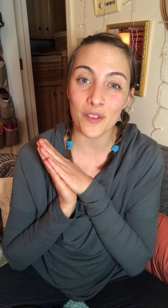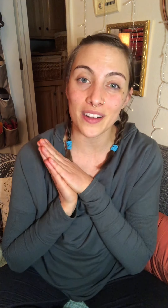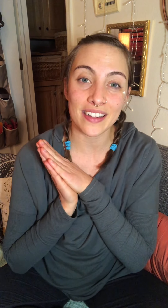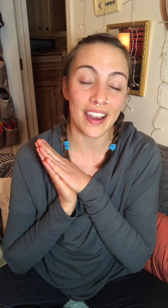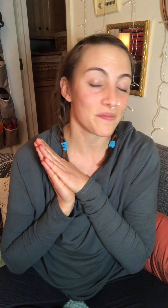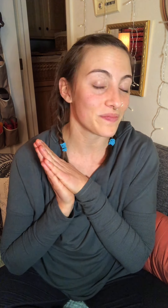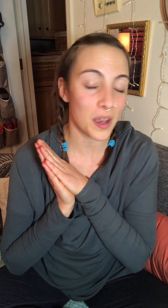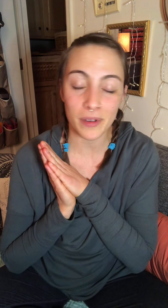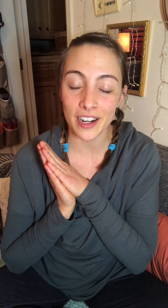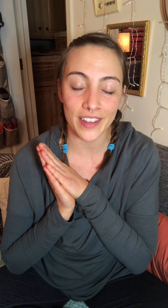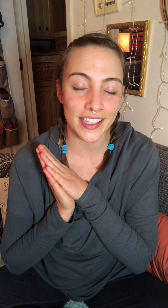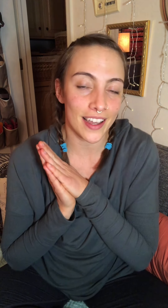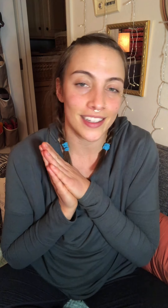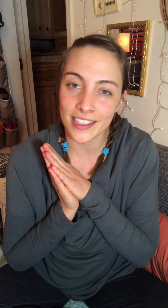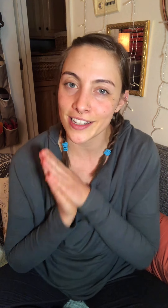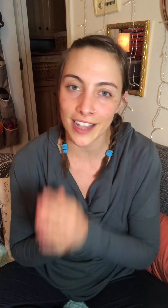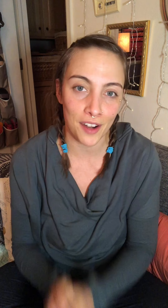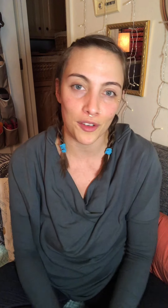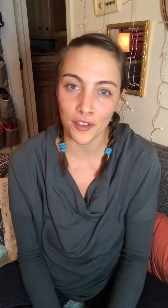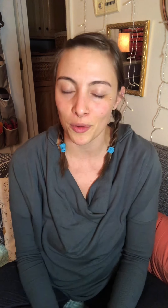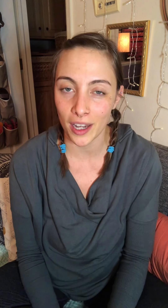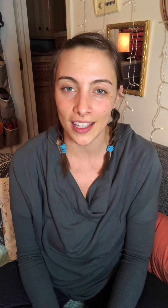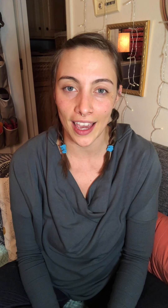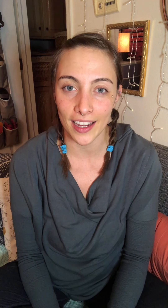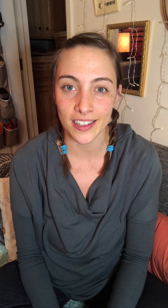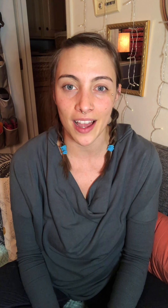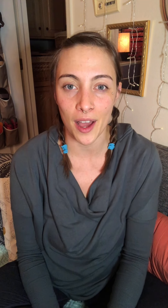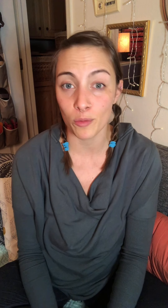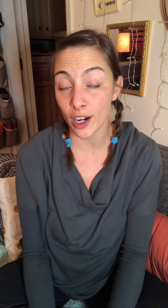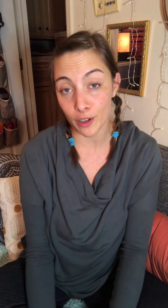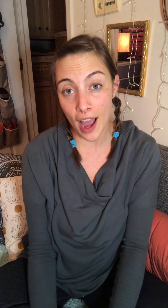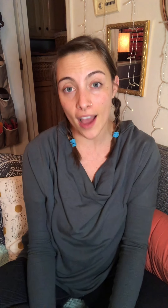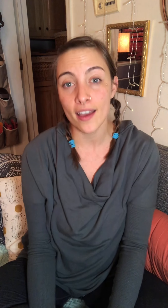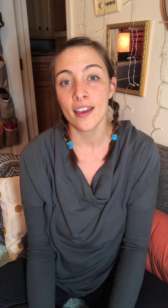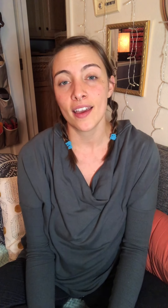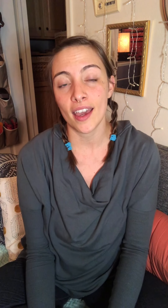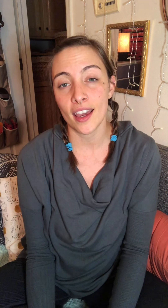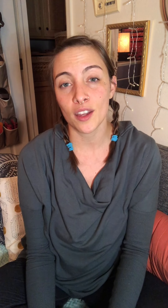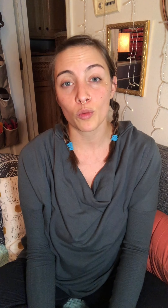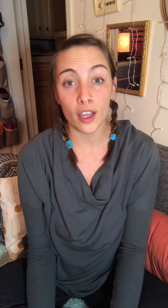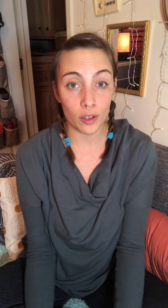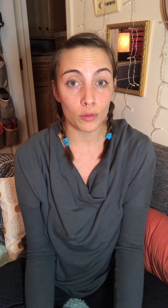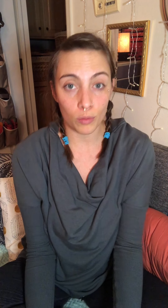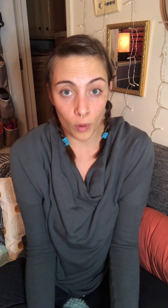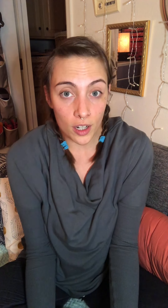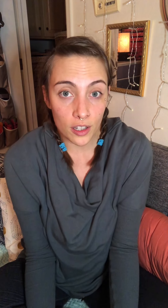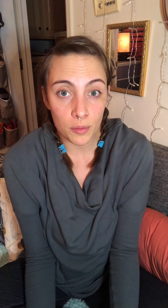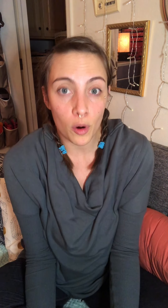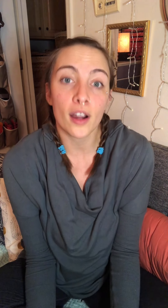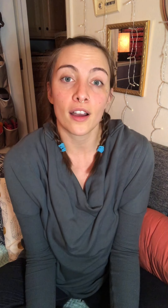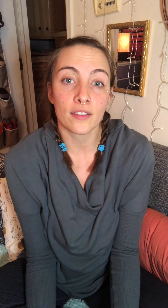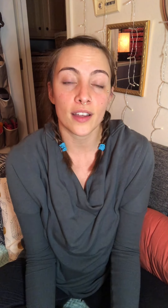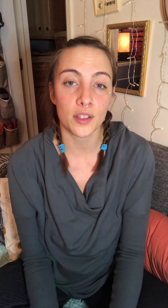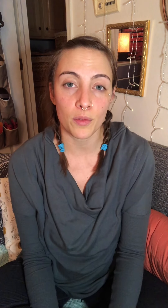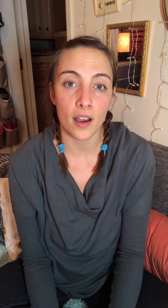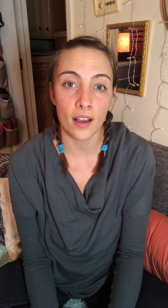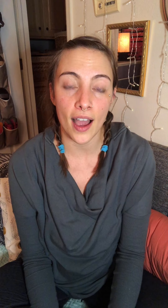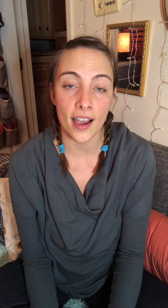to it. Don't be nervous. It's just kind of a fun way to gauge where you're at and what you want to learn more of, as well as how